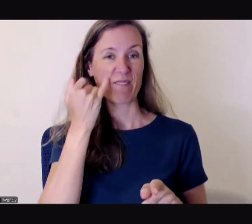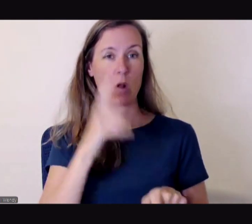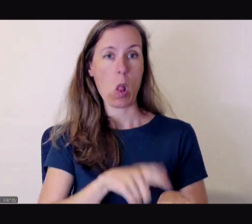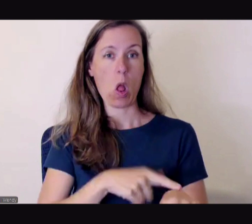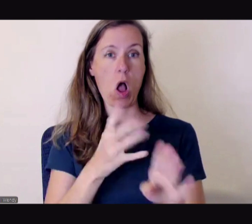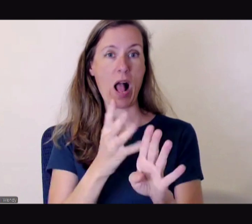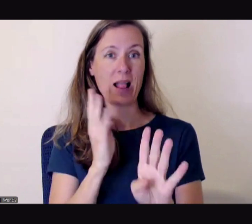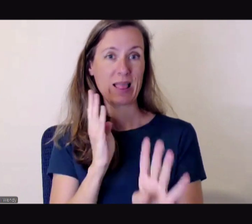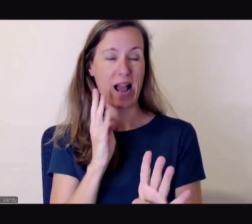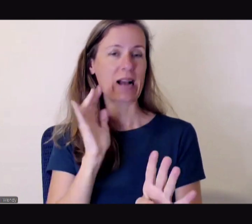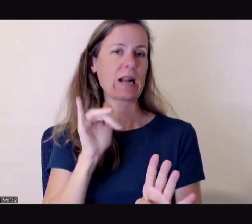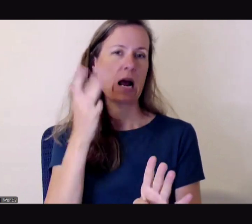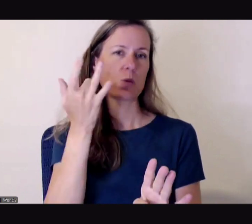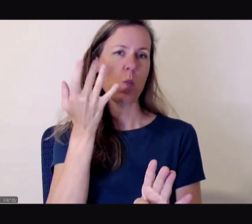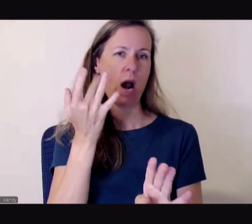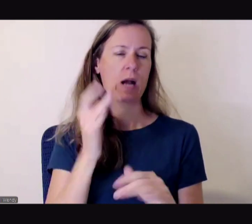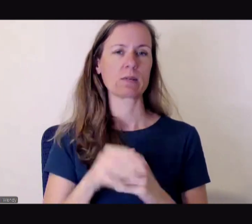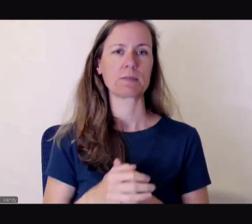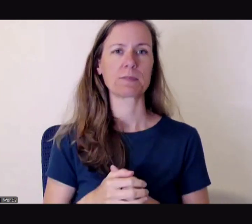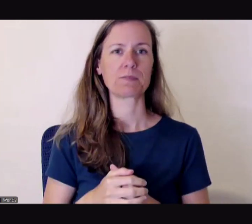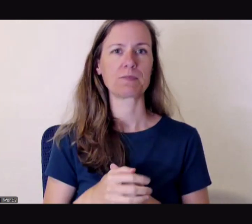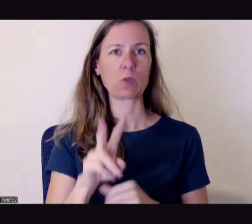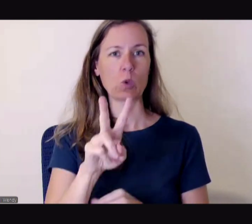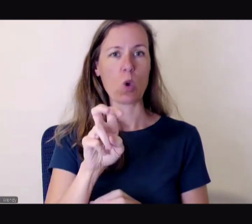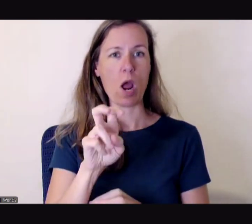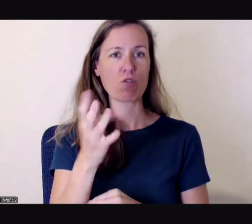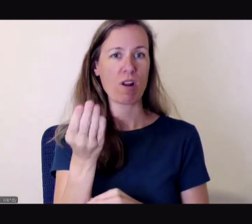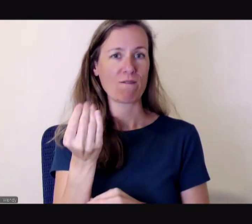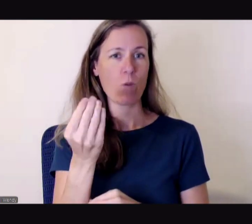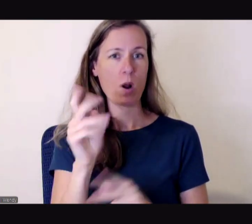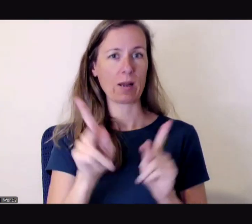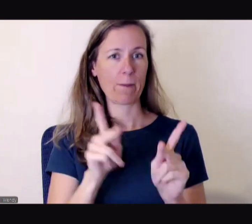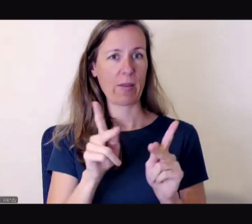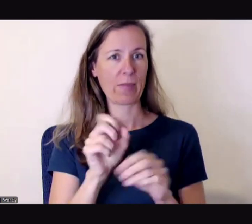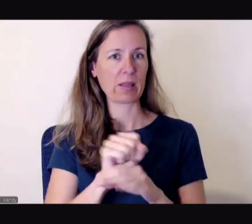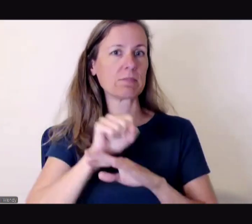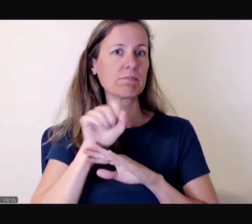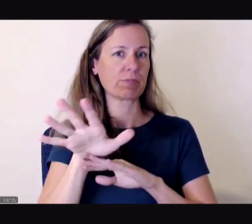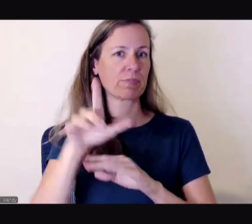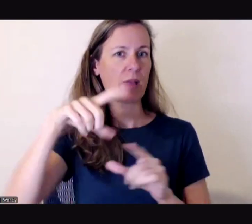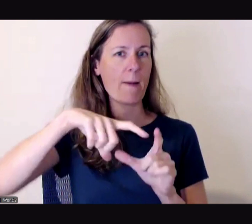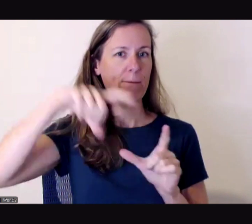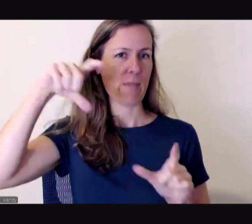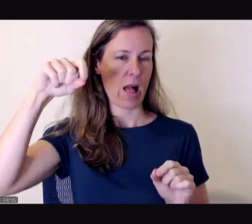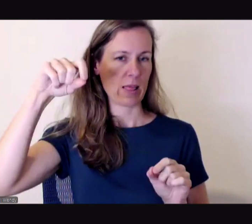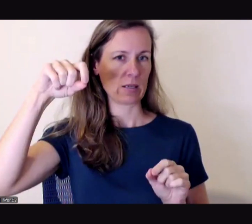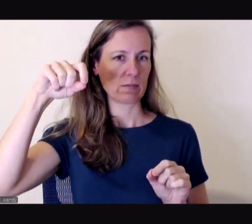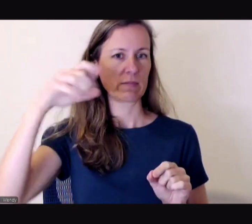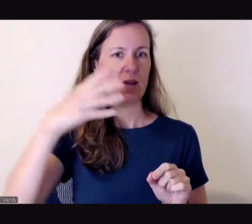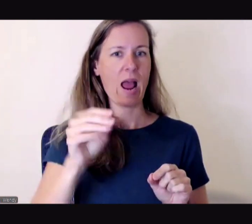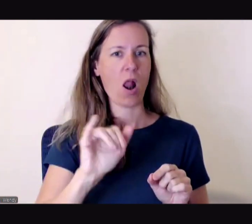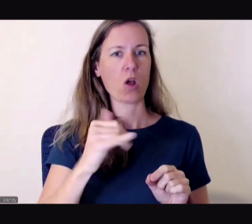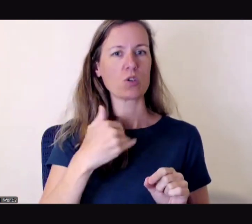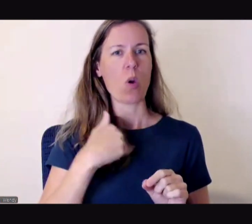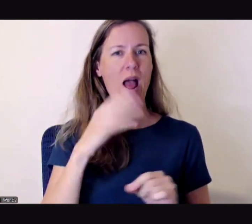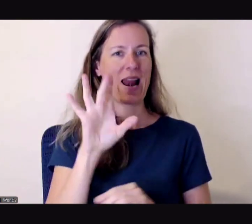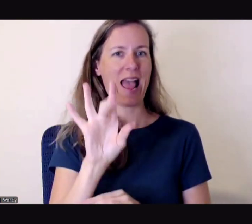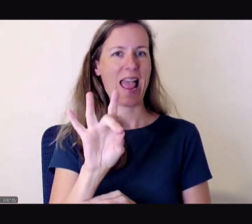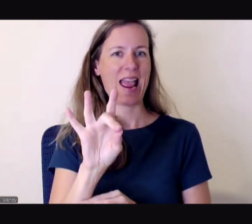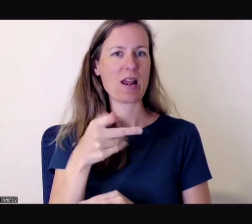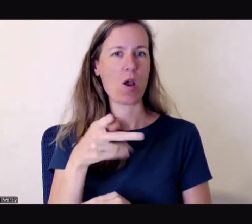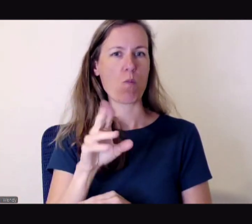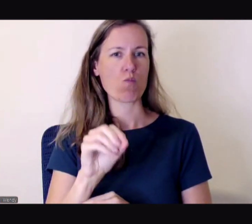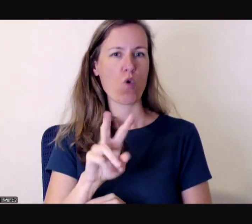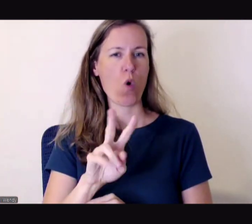is why. 214 people voted by mail-in ballot, and we had 8 provisional ballots. As far as